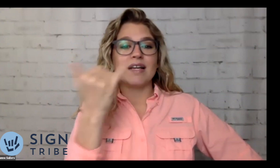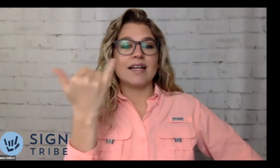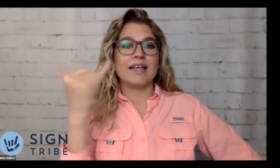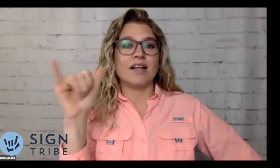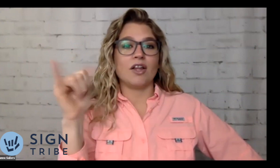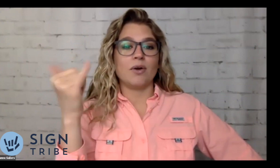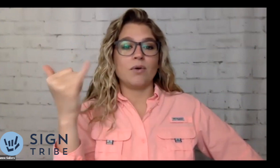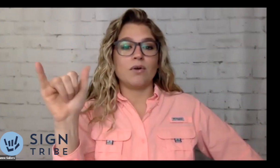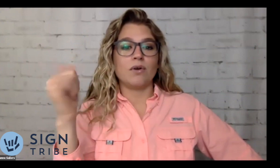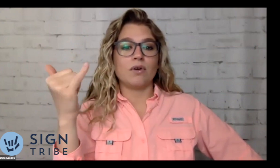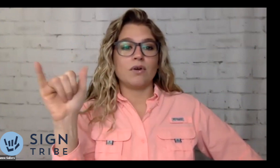yellow,